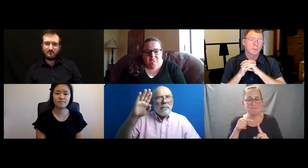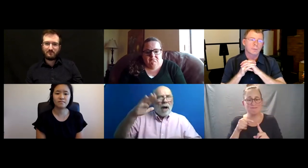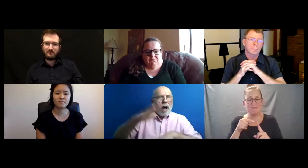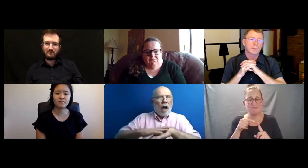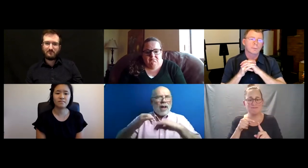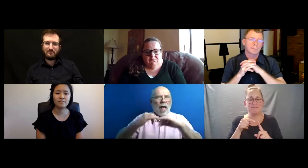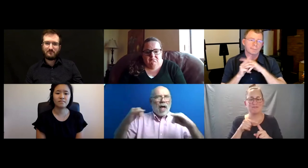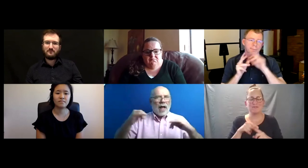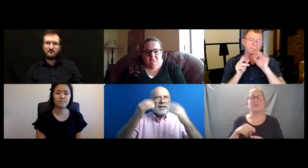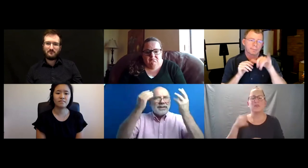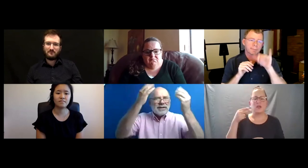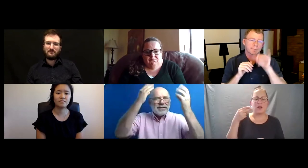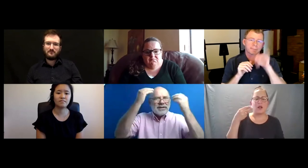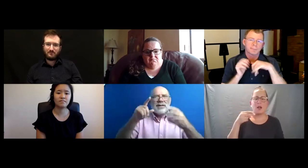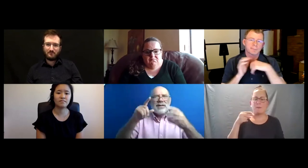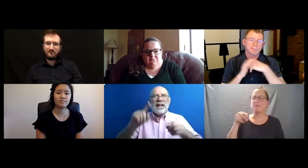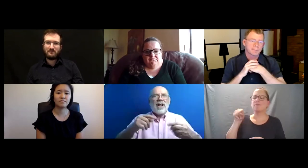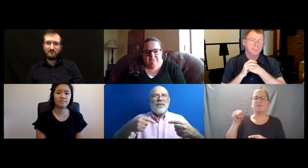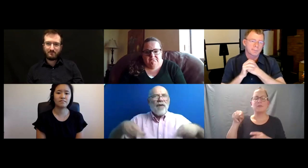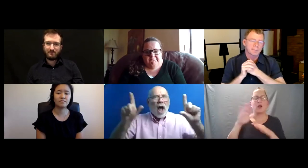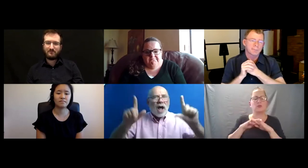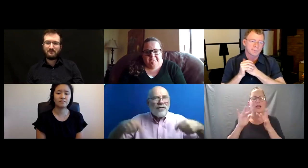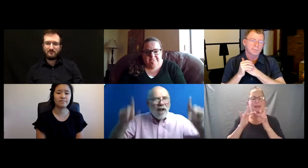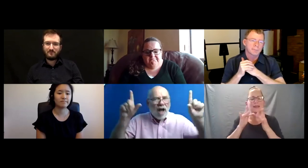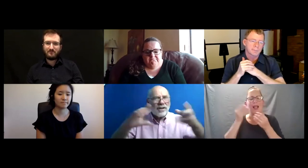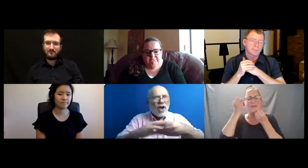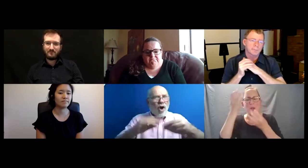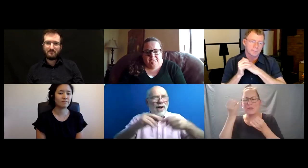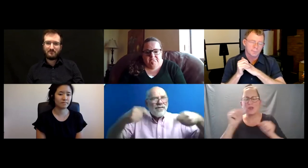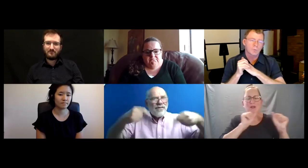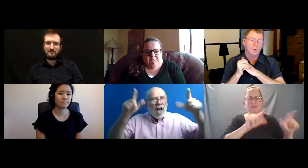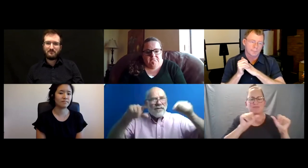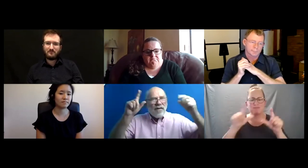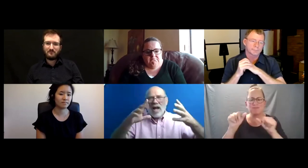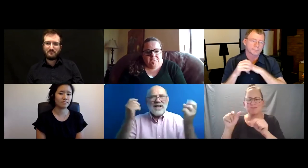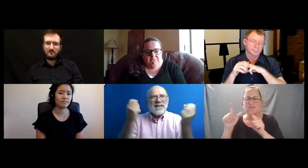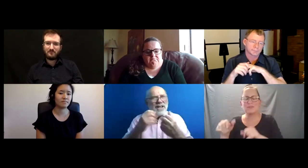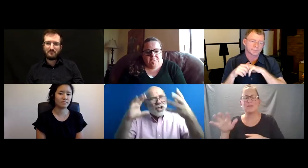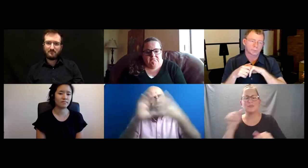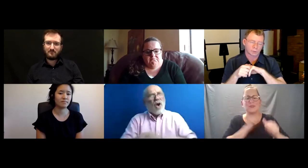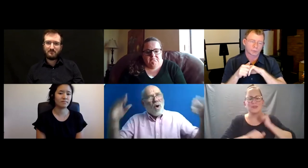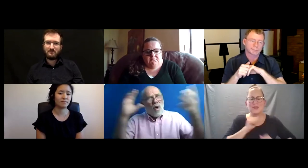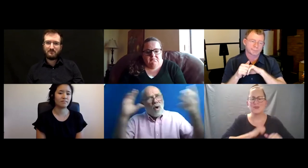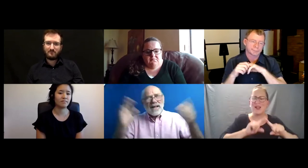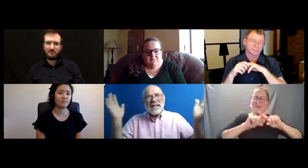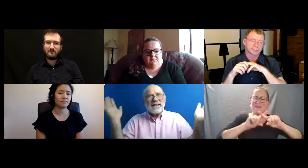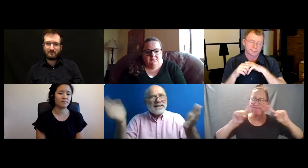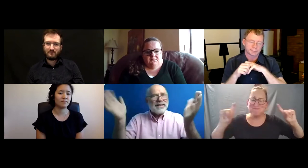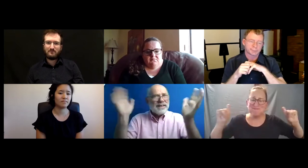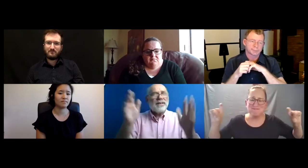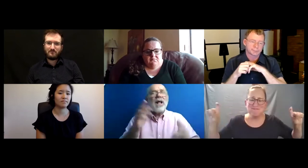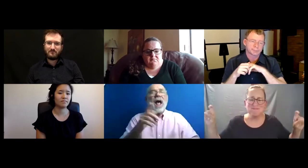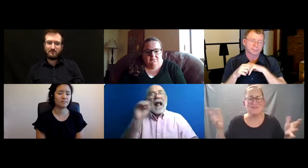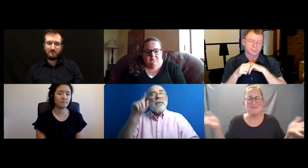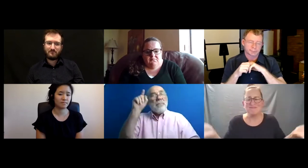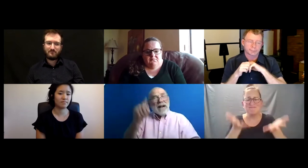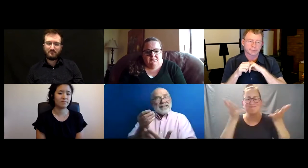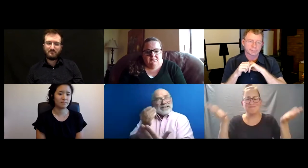And, you know, the best resolution, as Bruce mentioned, these centralized hugs, vlogs, getting people's stories